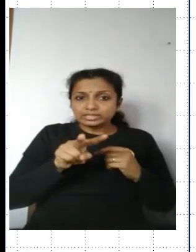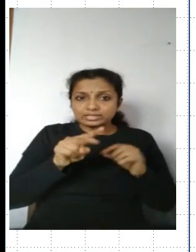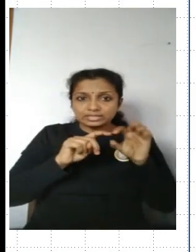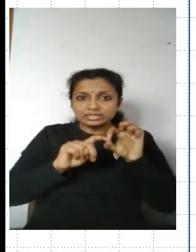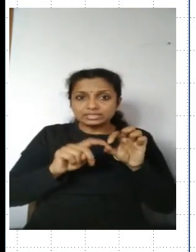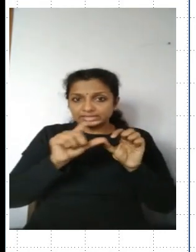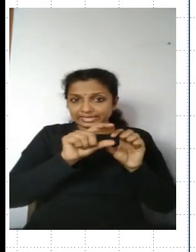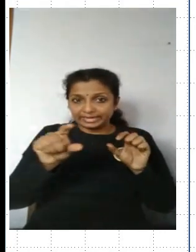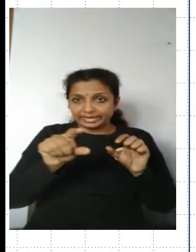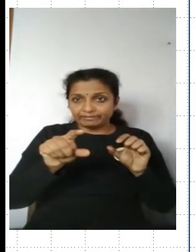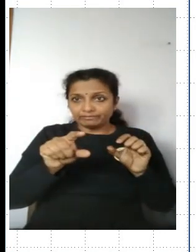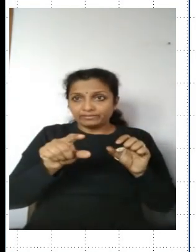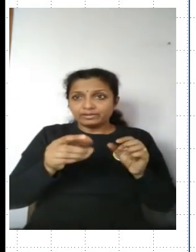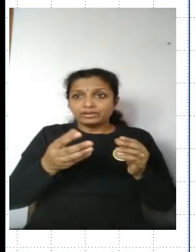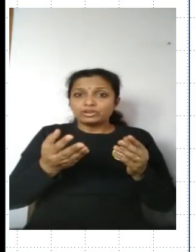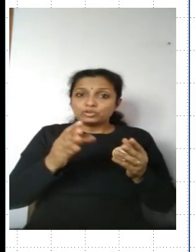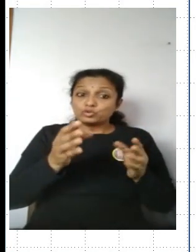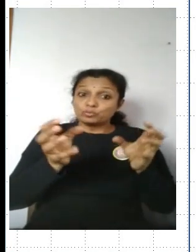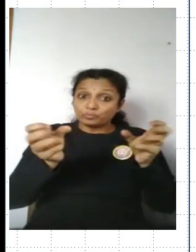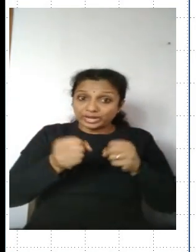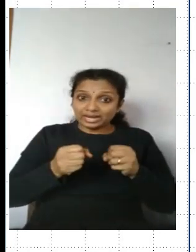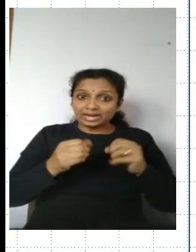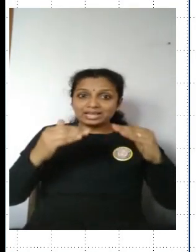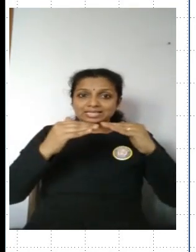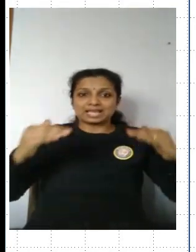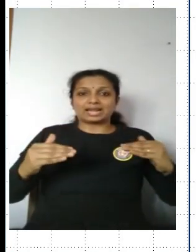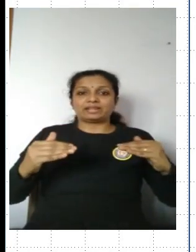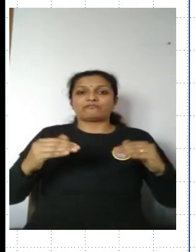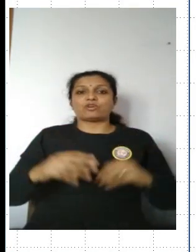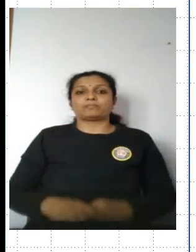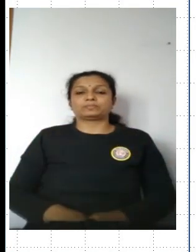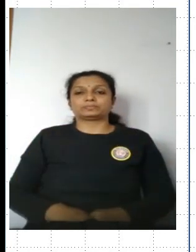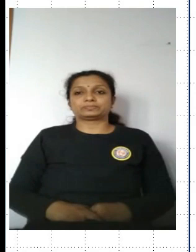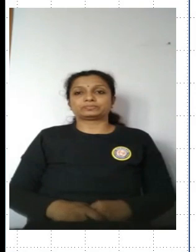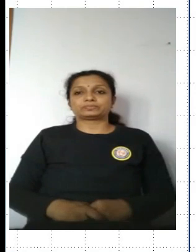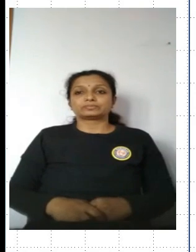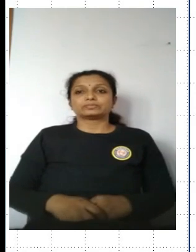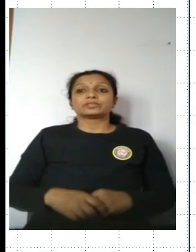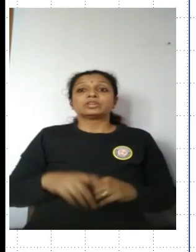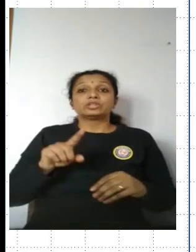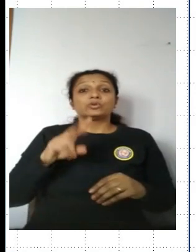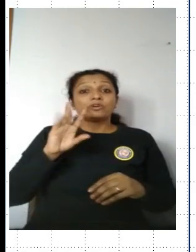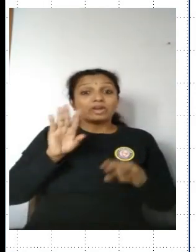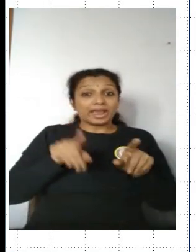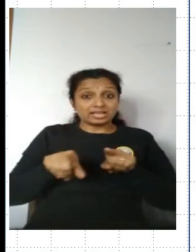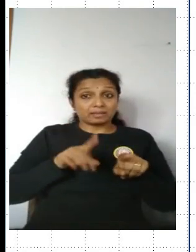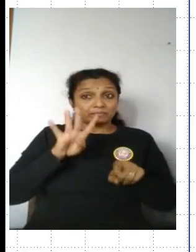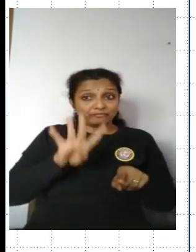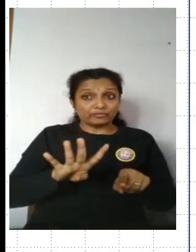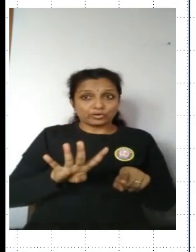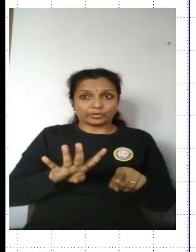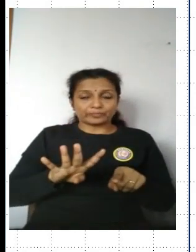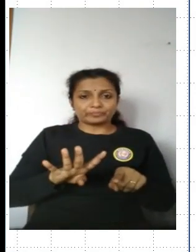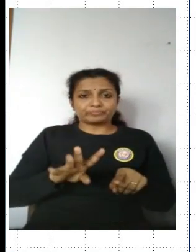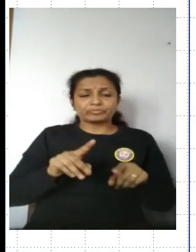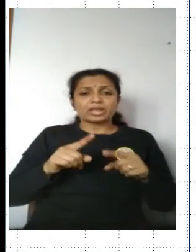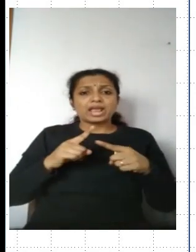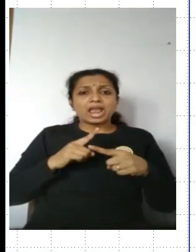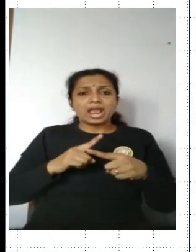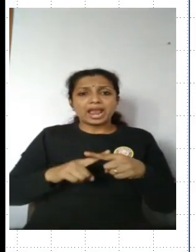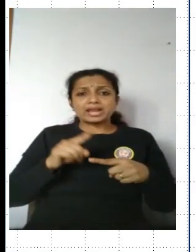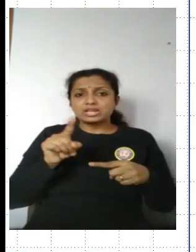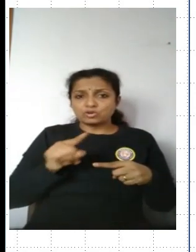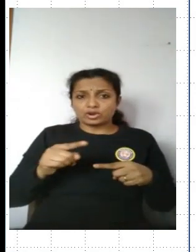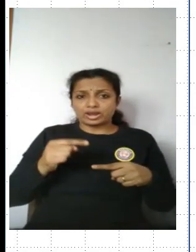should try to bring it to the standard form. Example 4, x